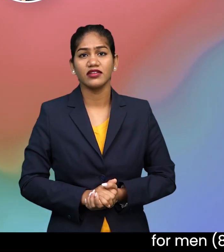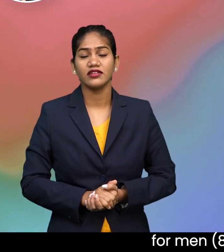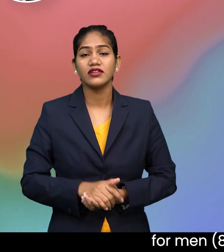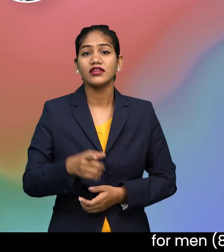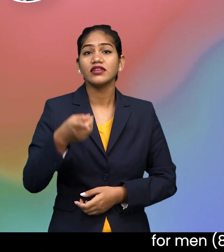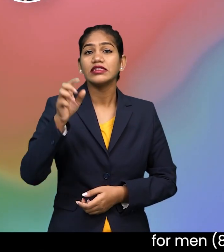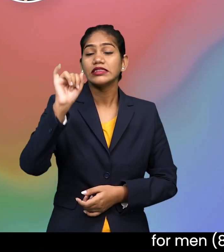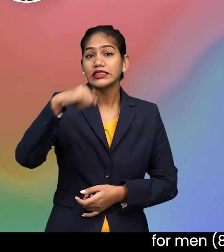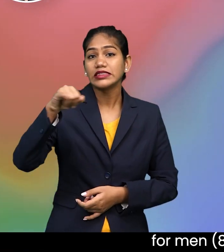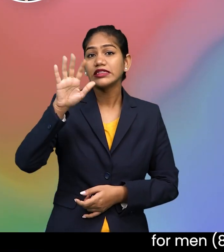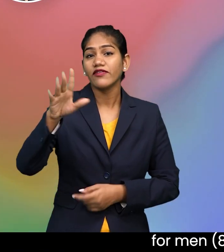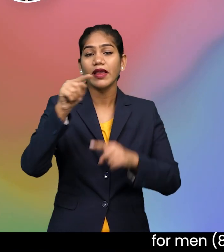65%.